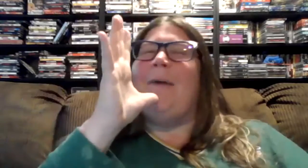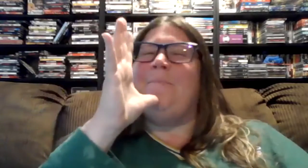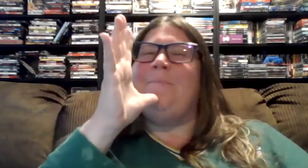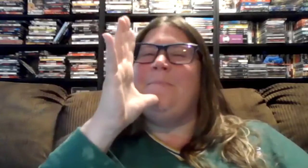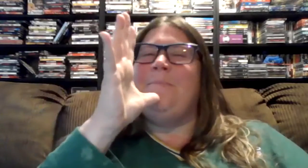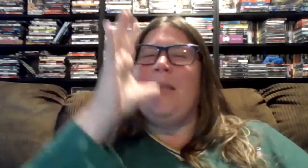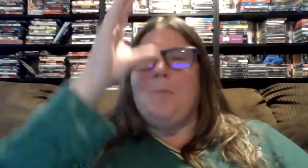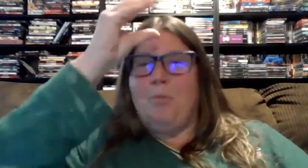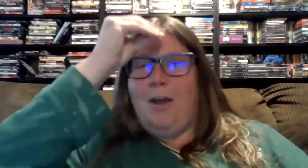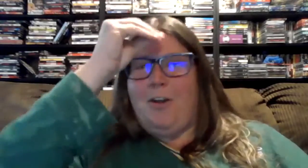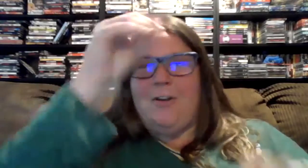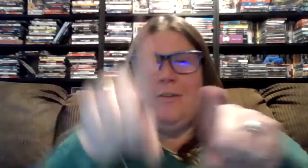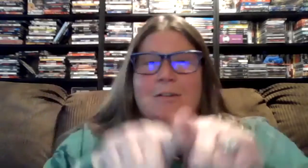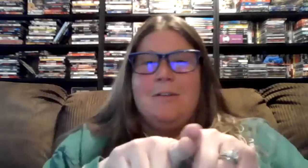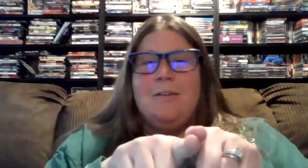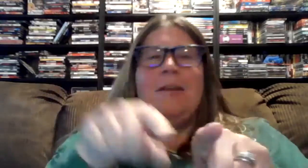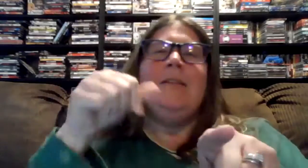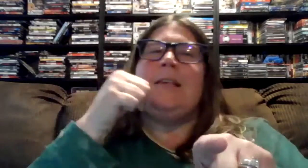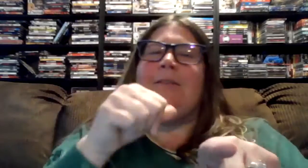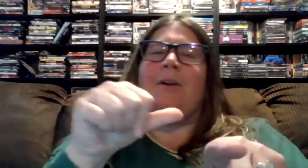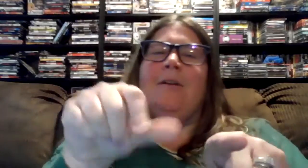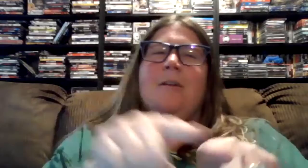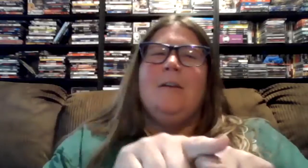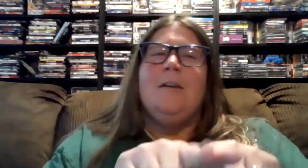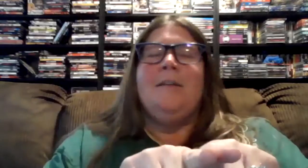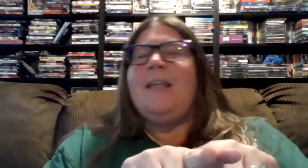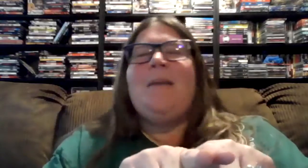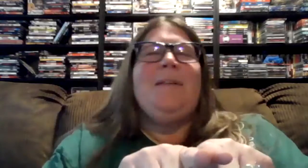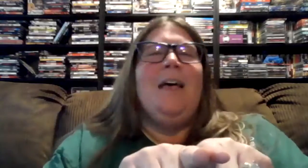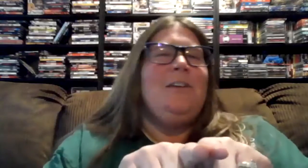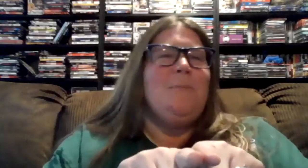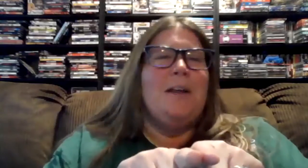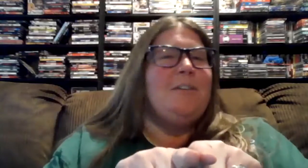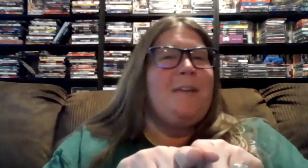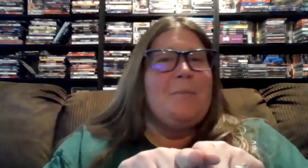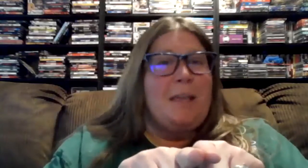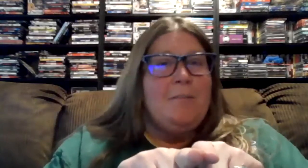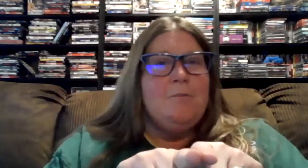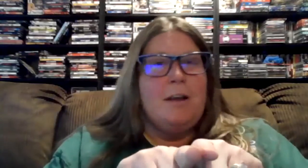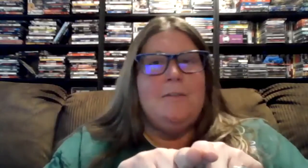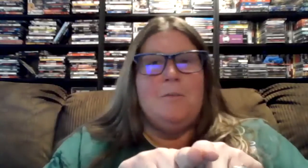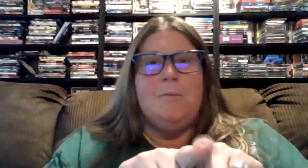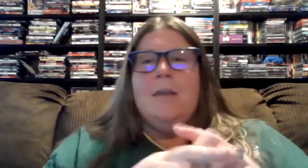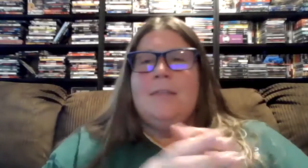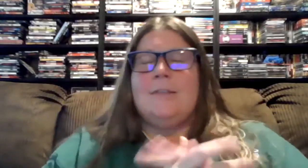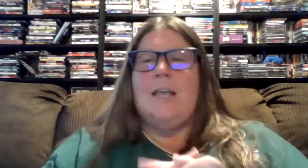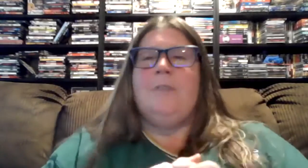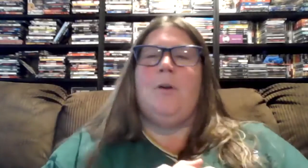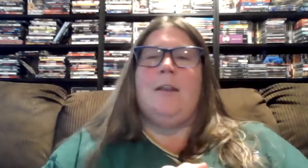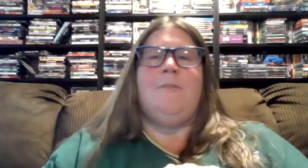mom, brother, sister. Because they may be telling you about their family, right? So that's important